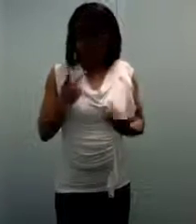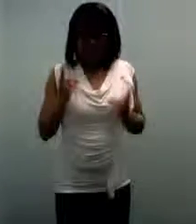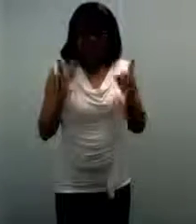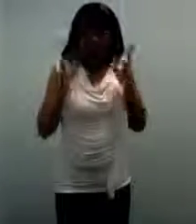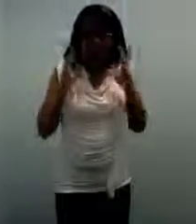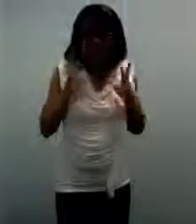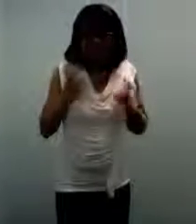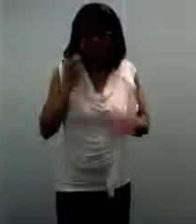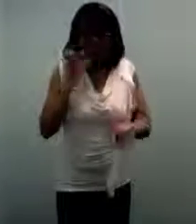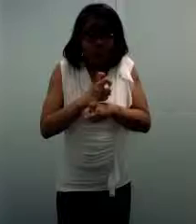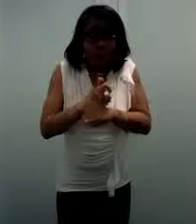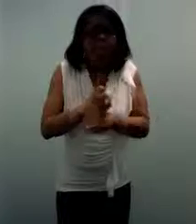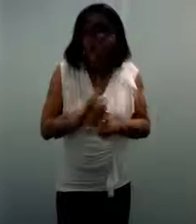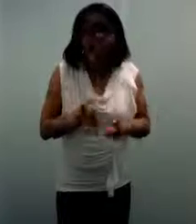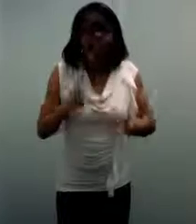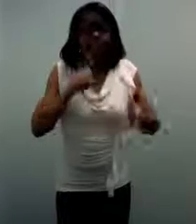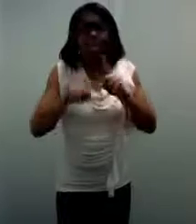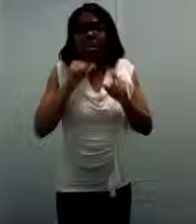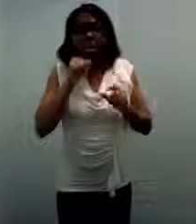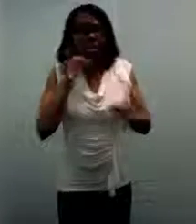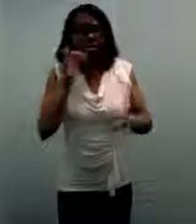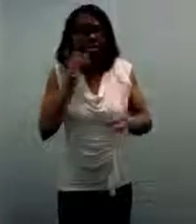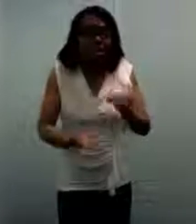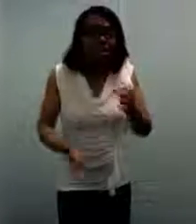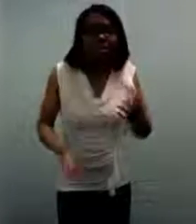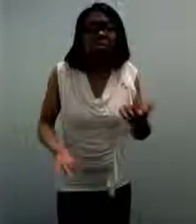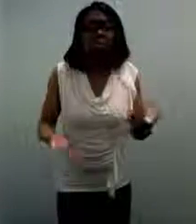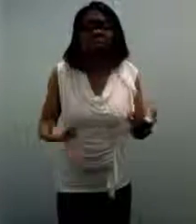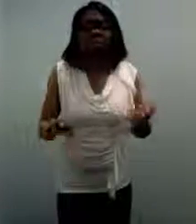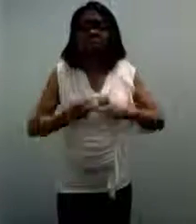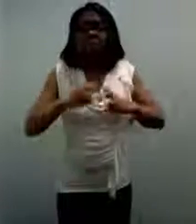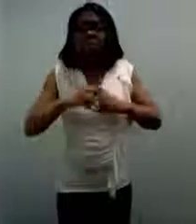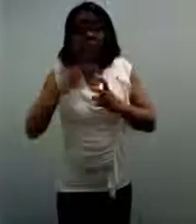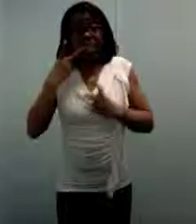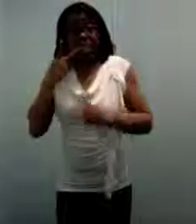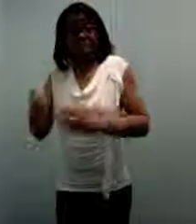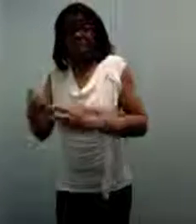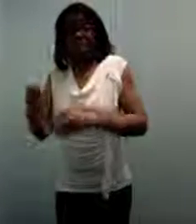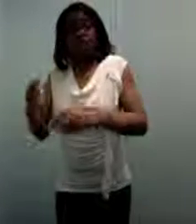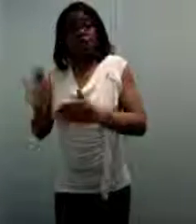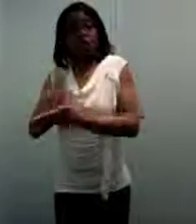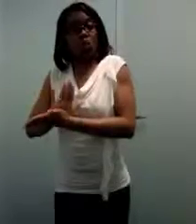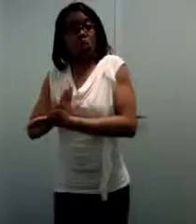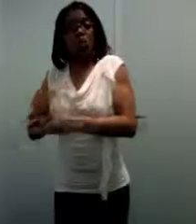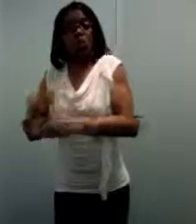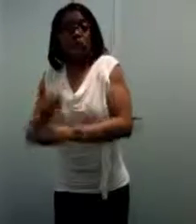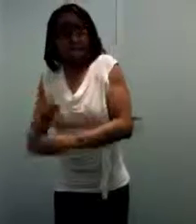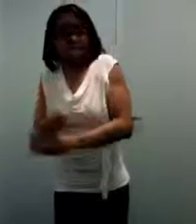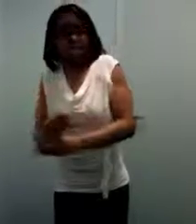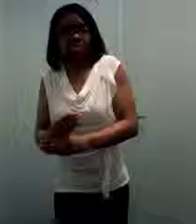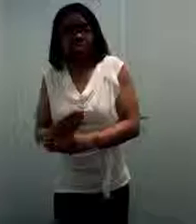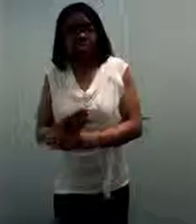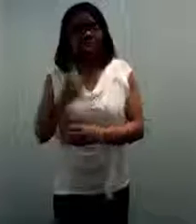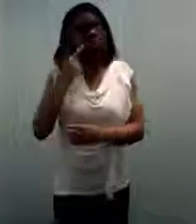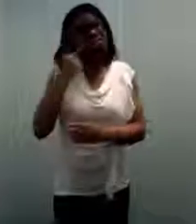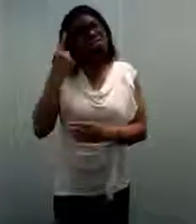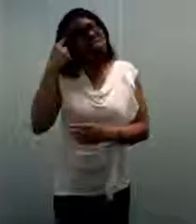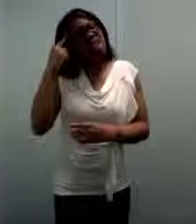them. They're not just simple, dumbed-down things that we see in school math. And think of the outside world. Do we really believe